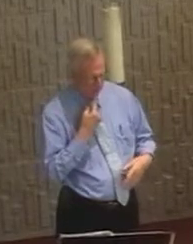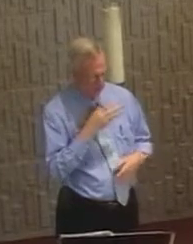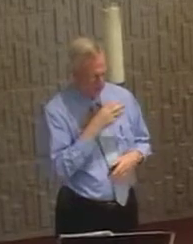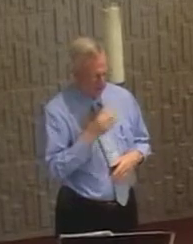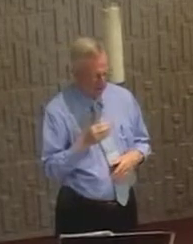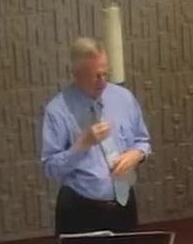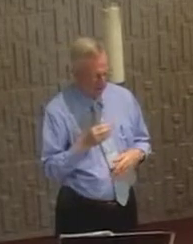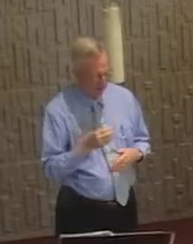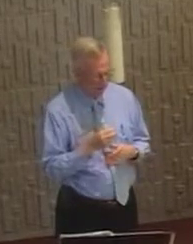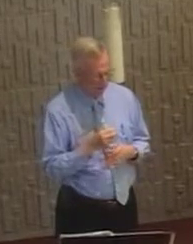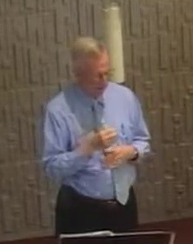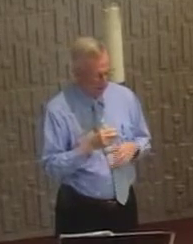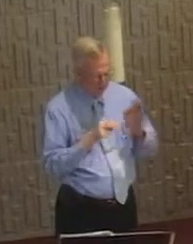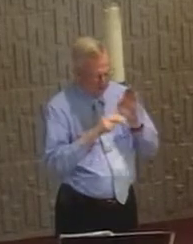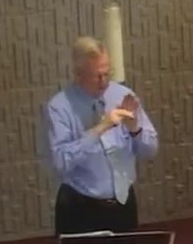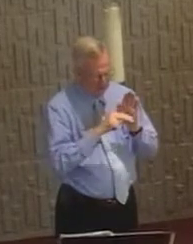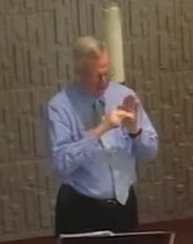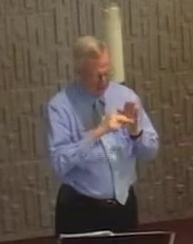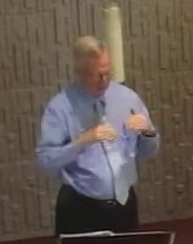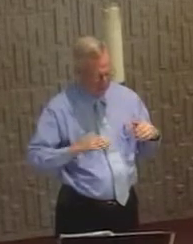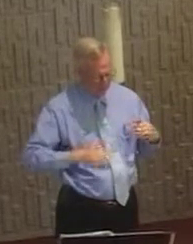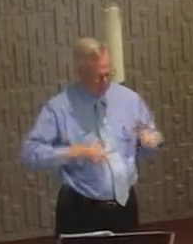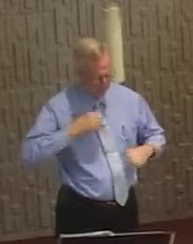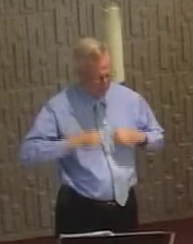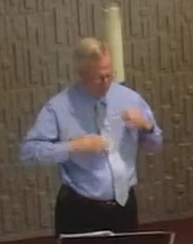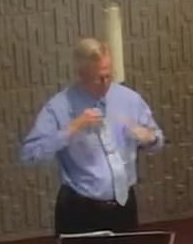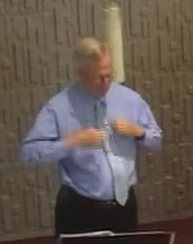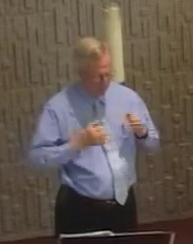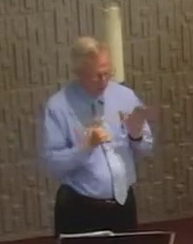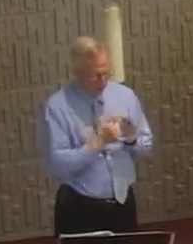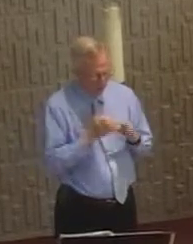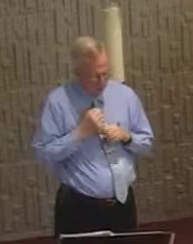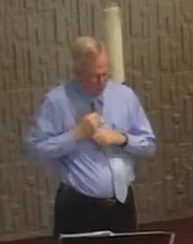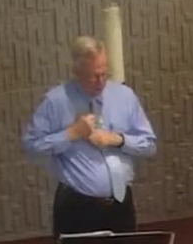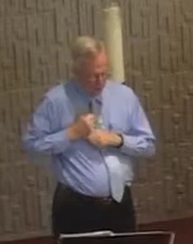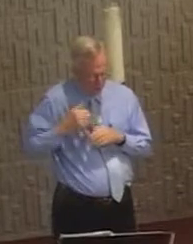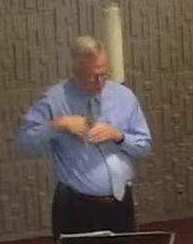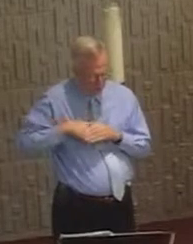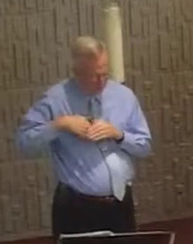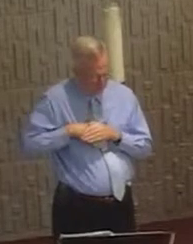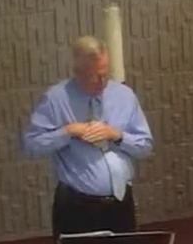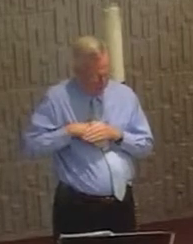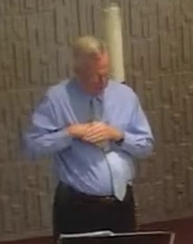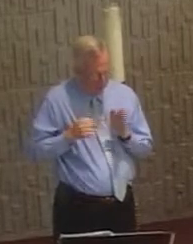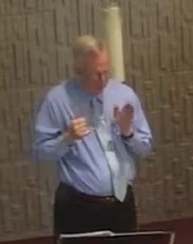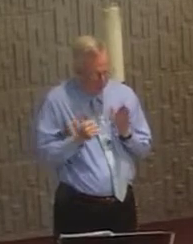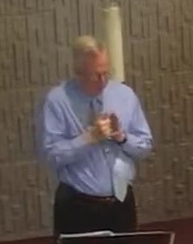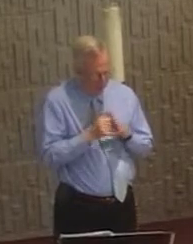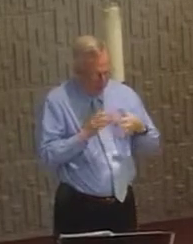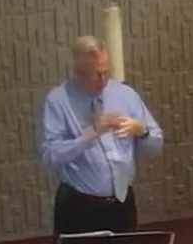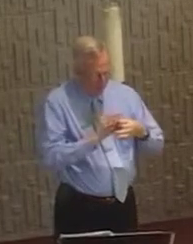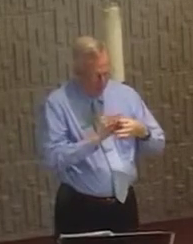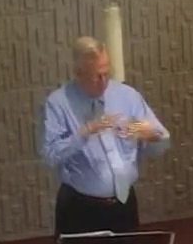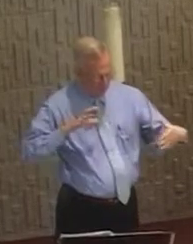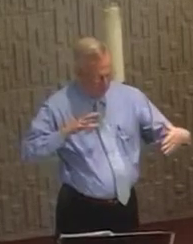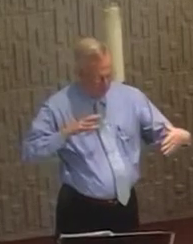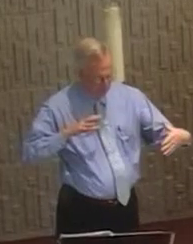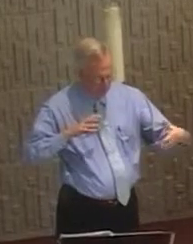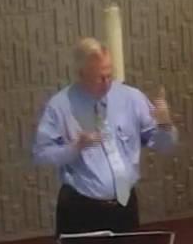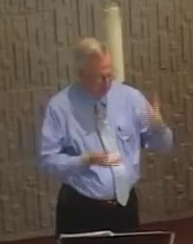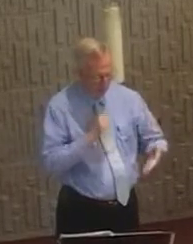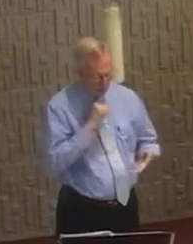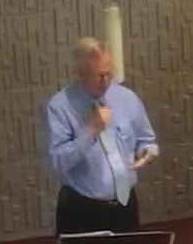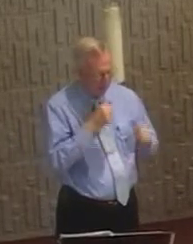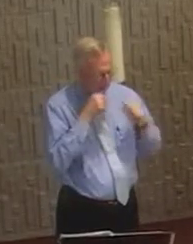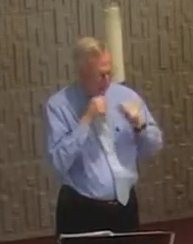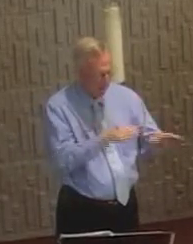the negative emotions that we hold bottled up inside, that release may not be a blessing we're looking